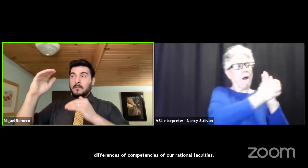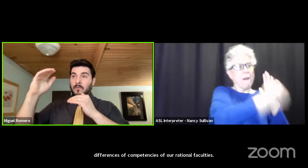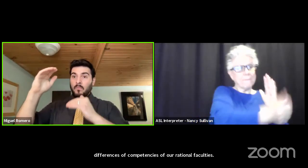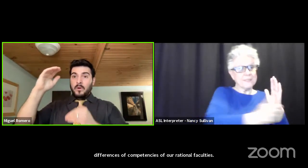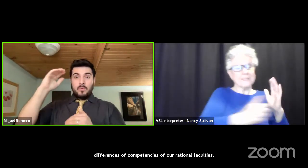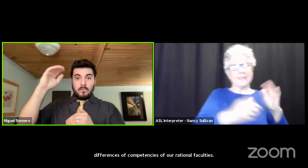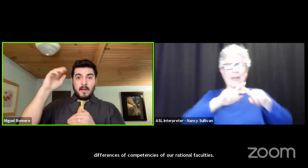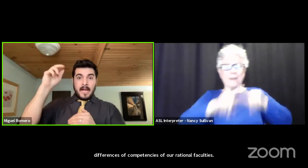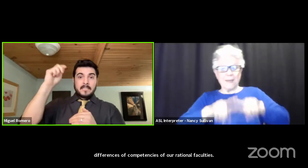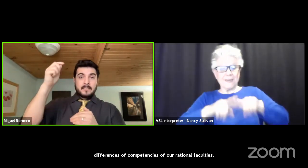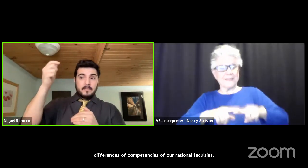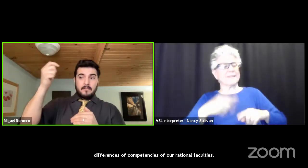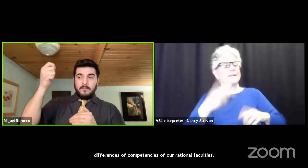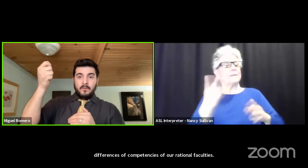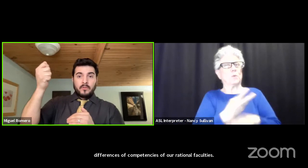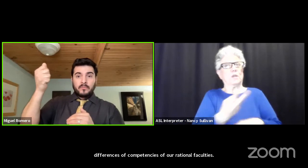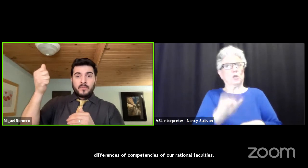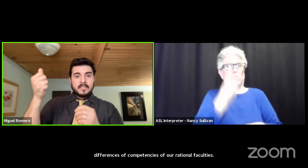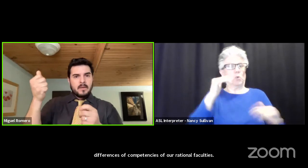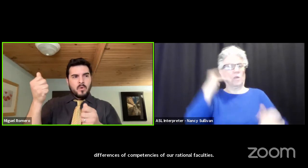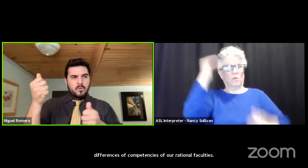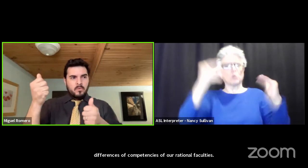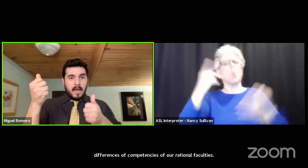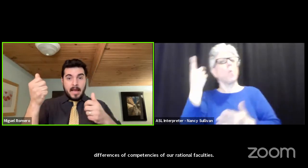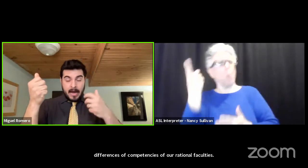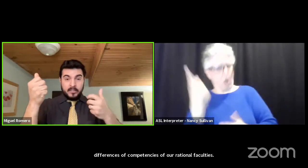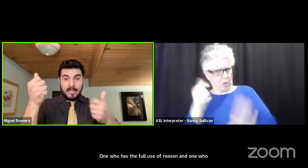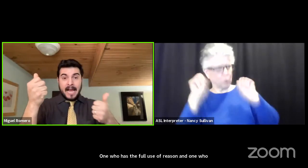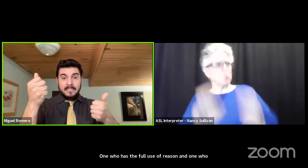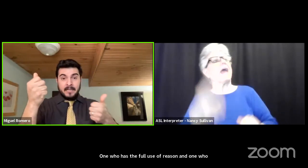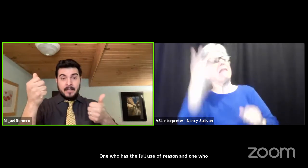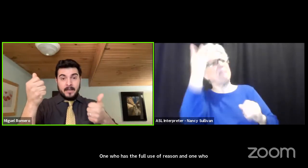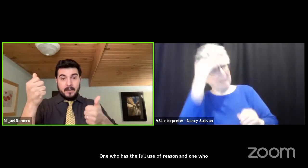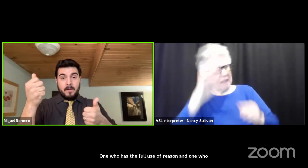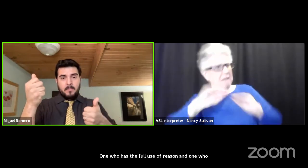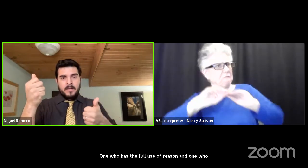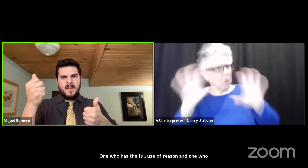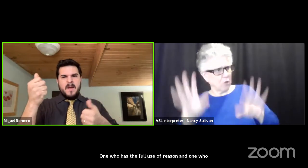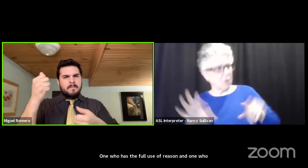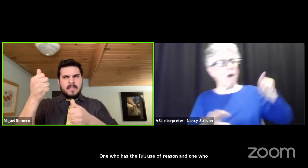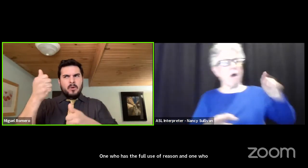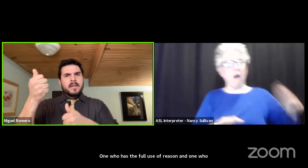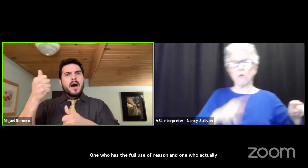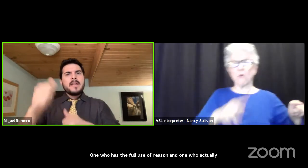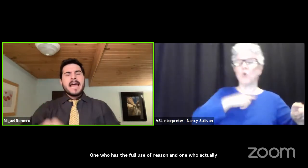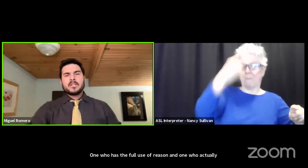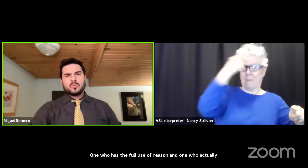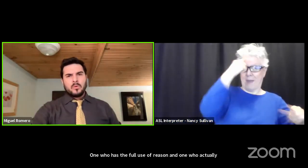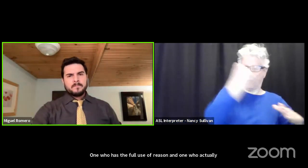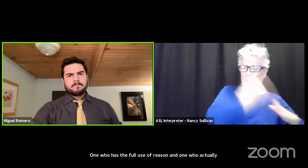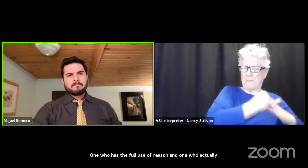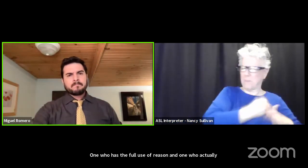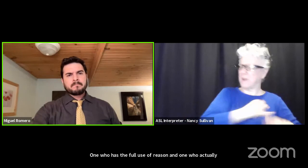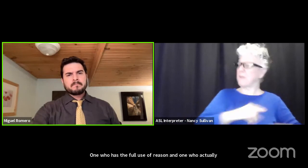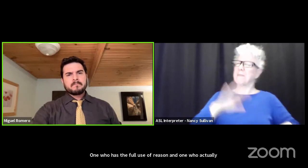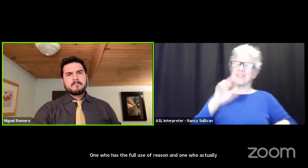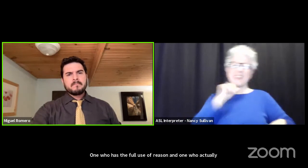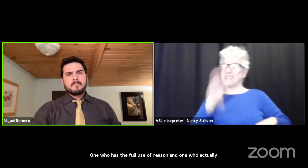adults, one who has the full use of reason and one who actually has an impairment, that would be unnatural.